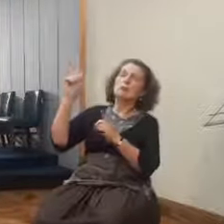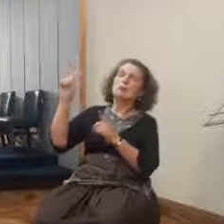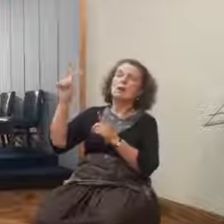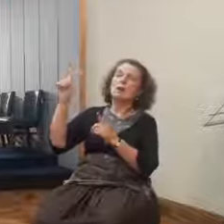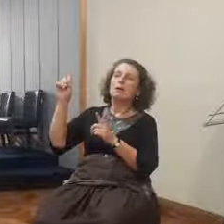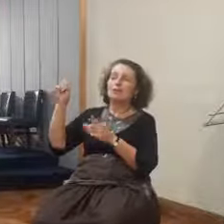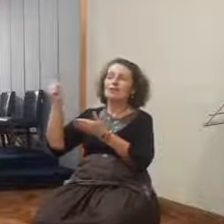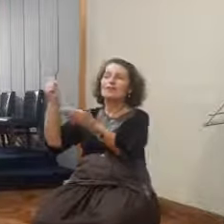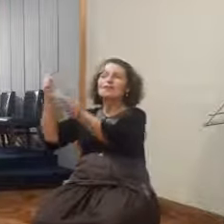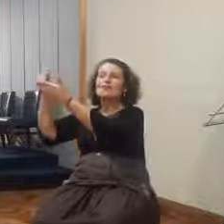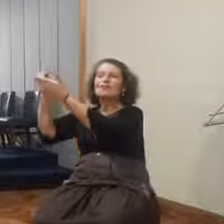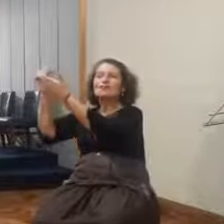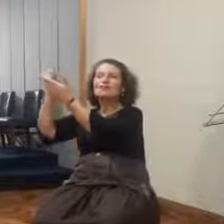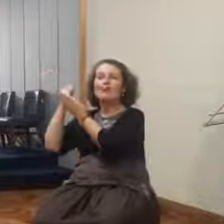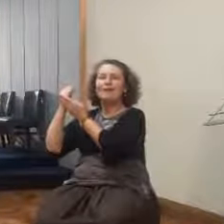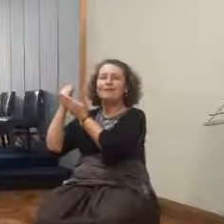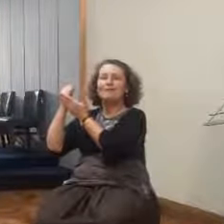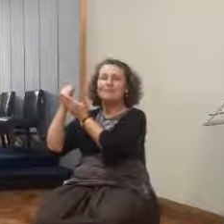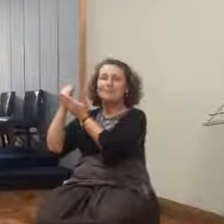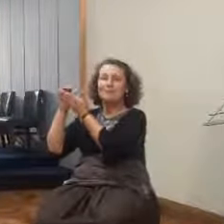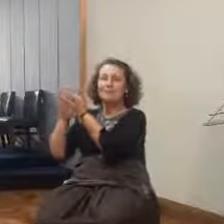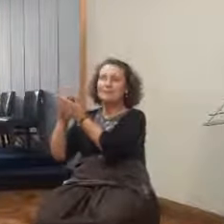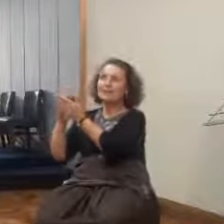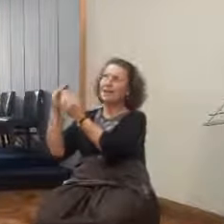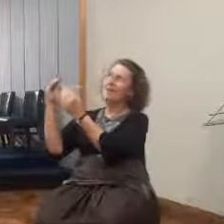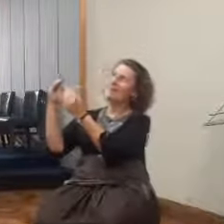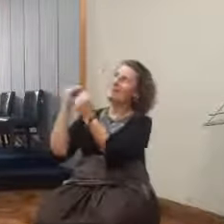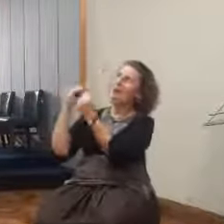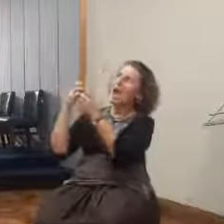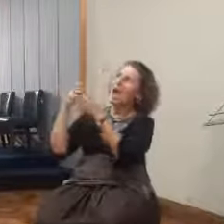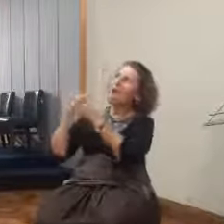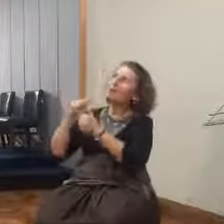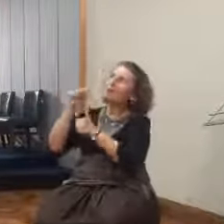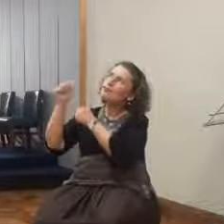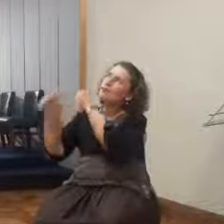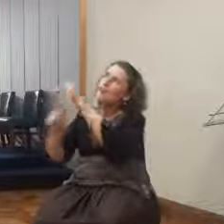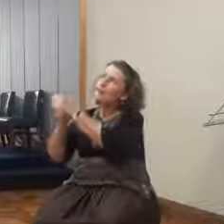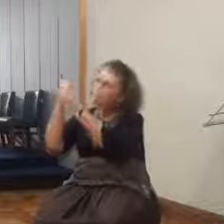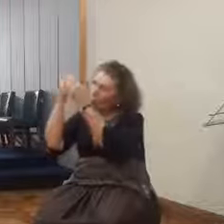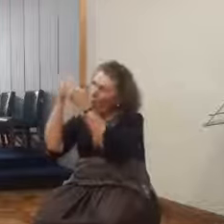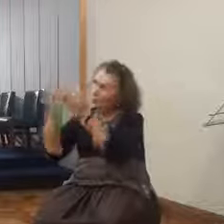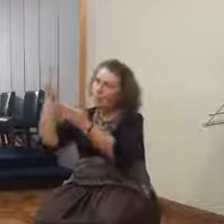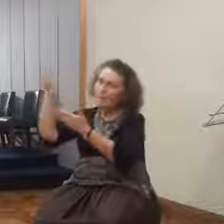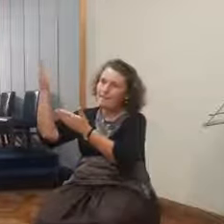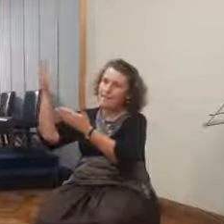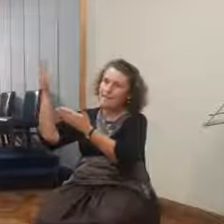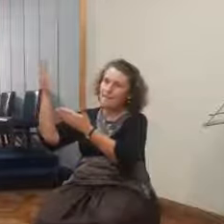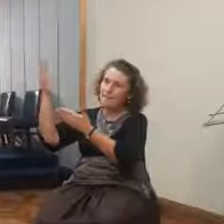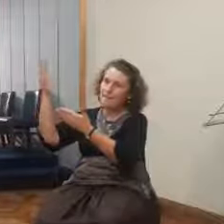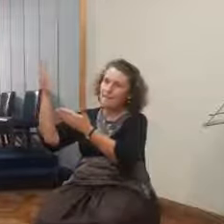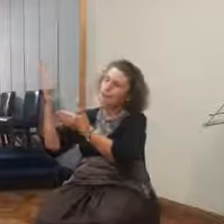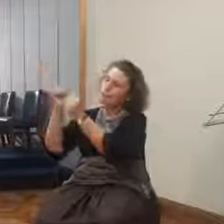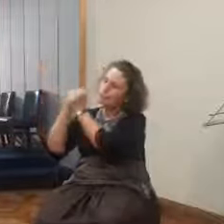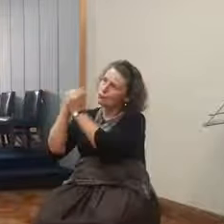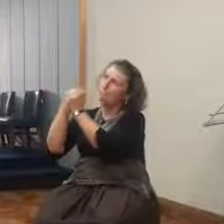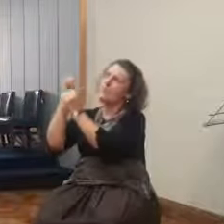teaches us how to praise him and worship him and appreciate him for who he is and what he's